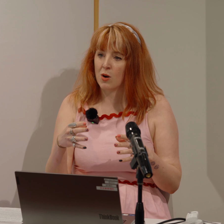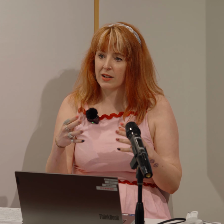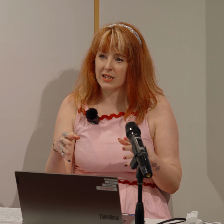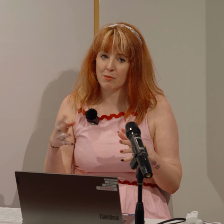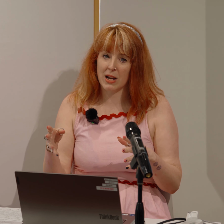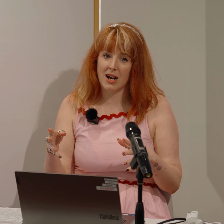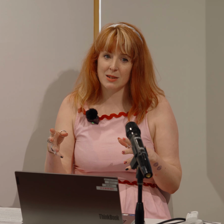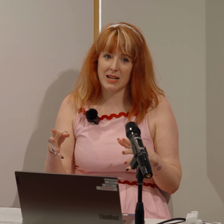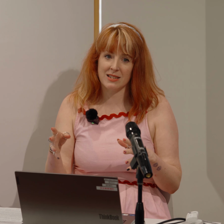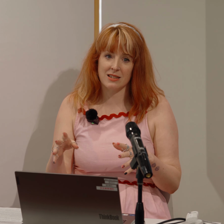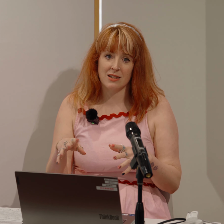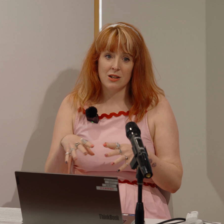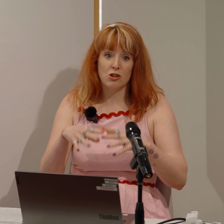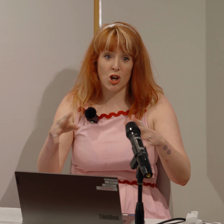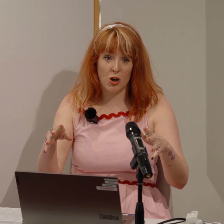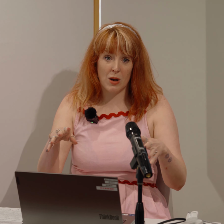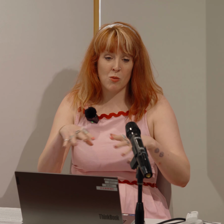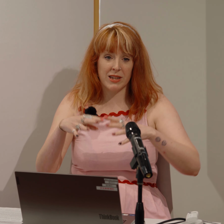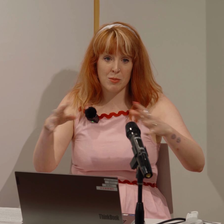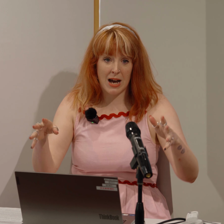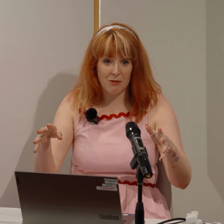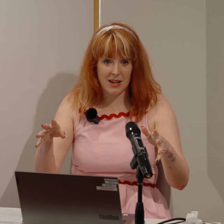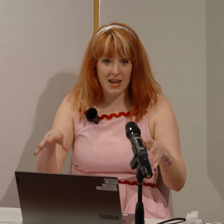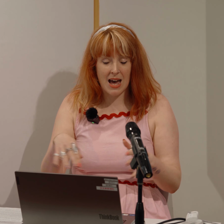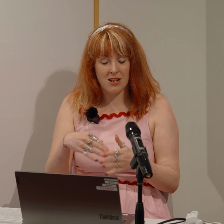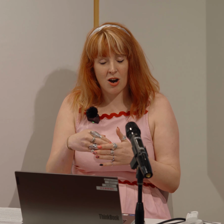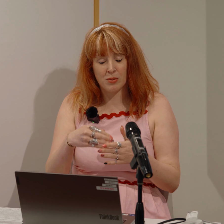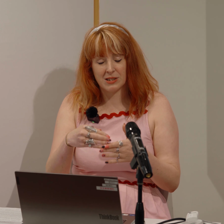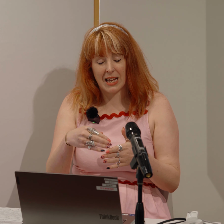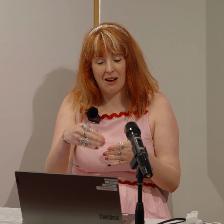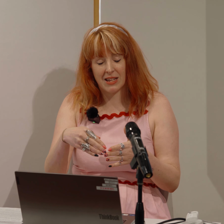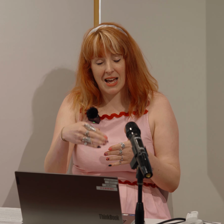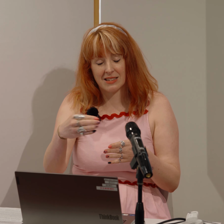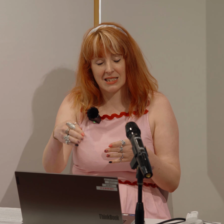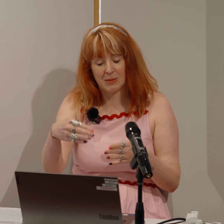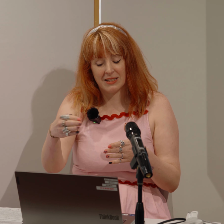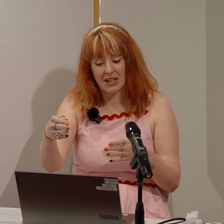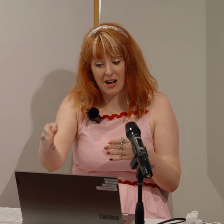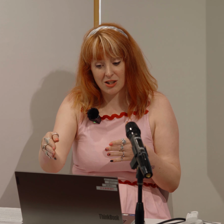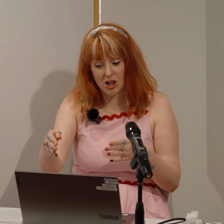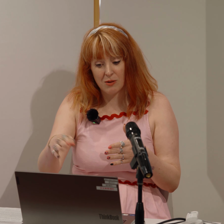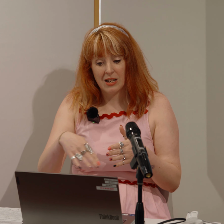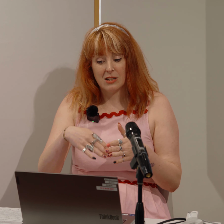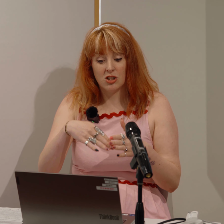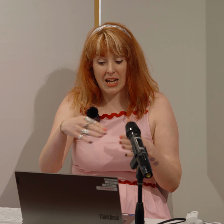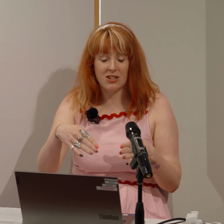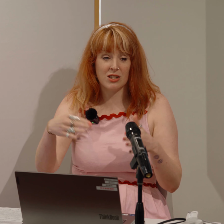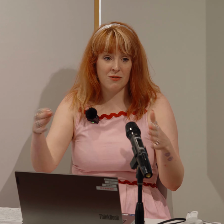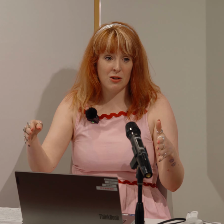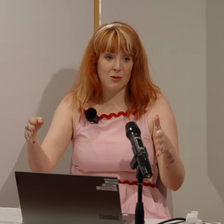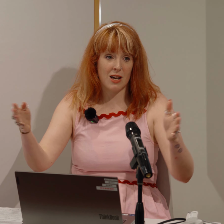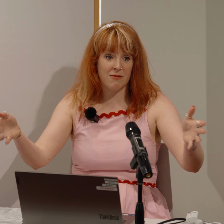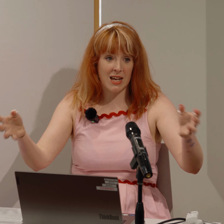challenging what contemporary art spaces show and what they put out there, and not putting it out there as a disability art show